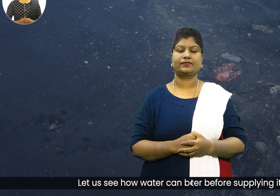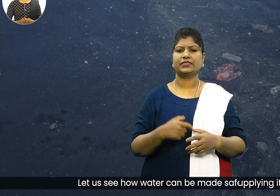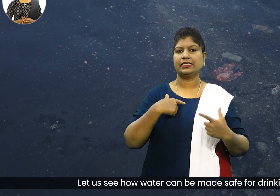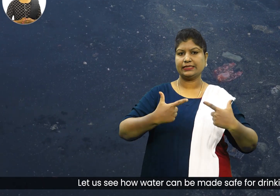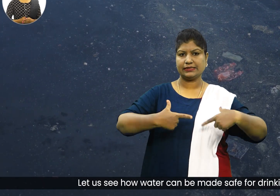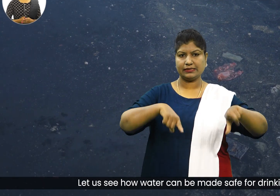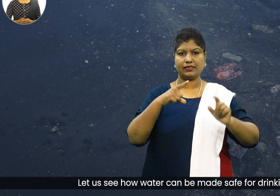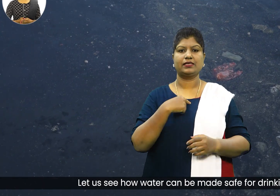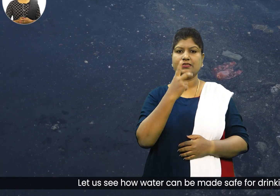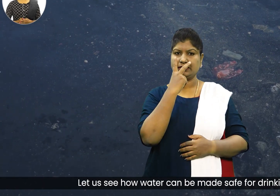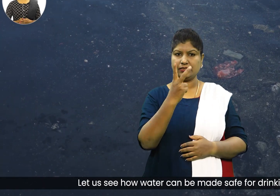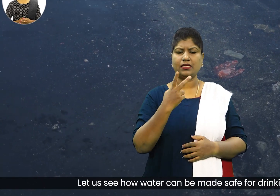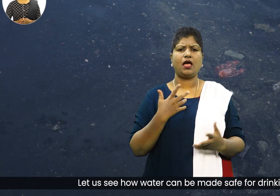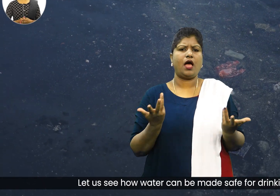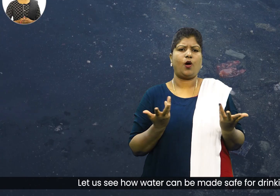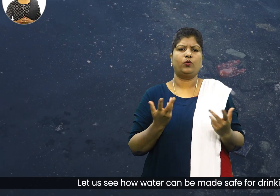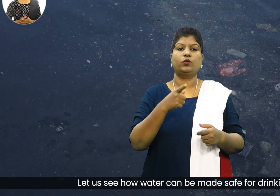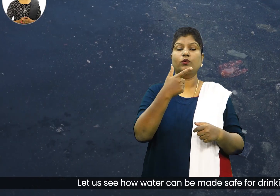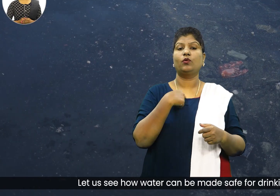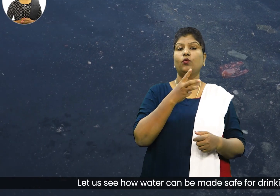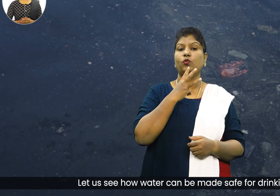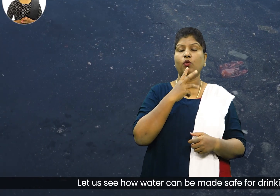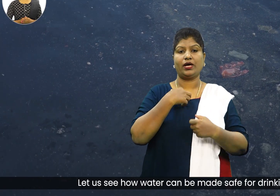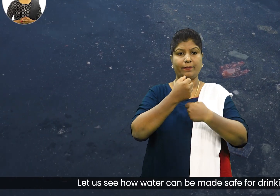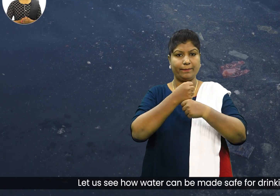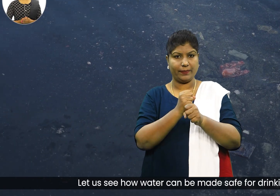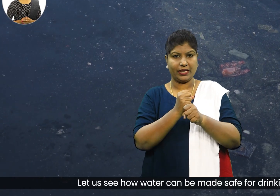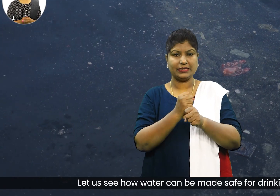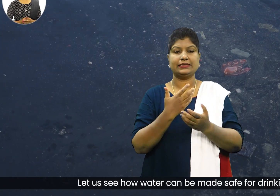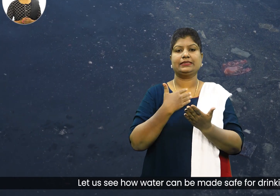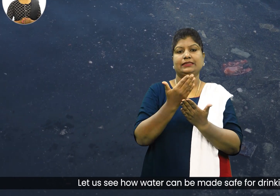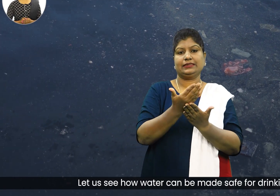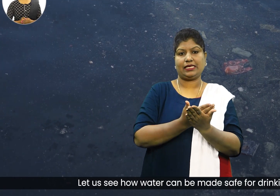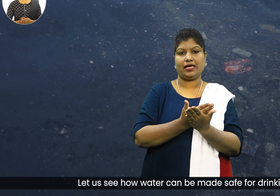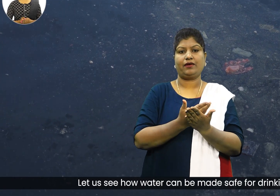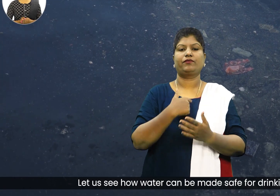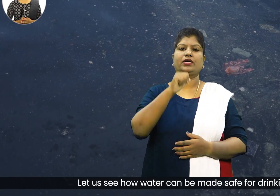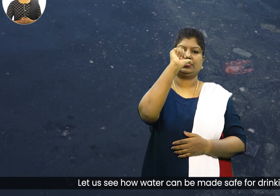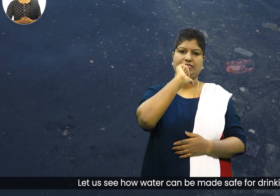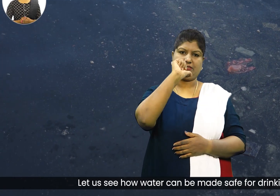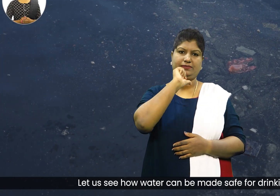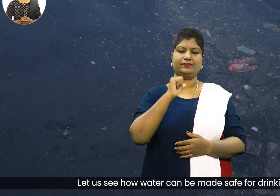Let us see how water can be made safe for drinking.